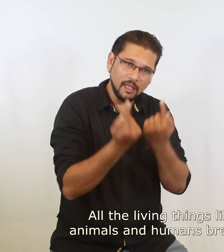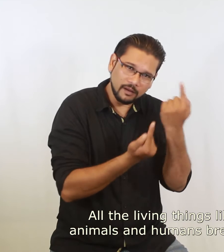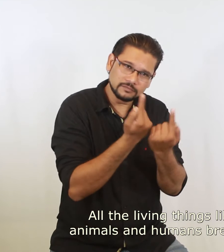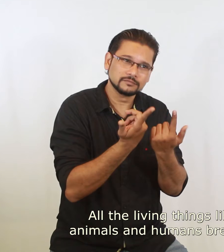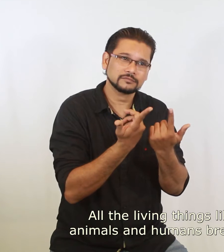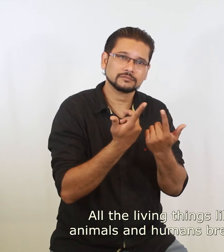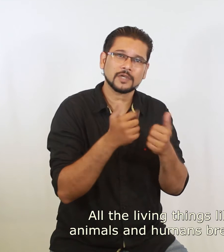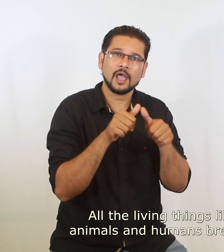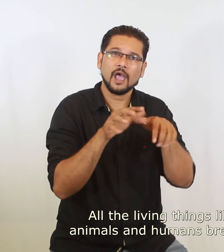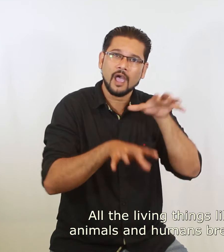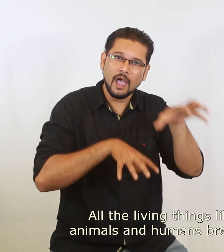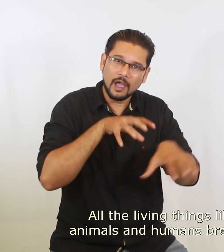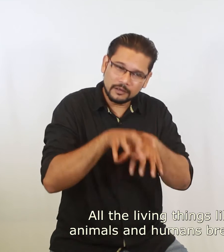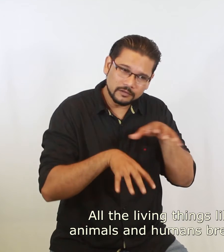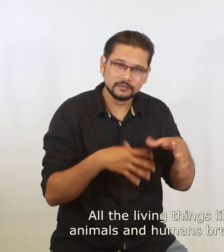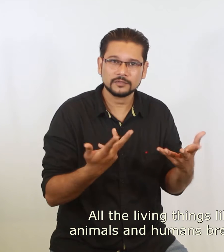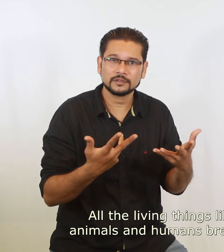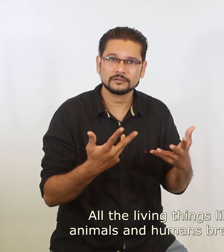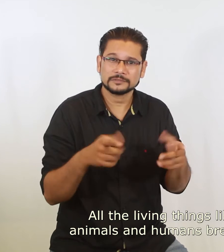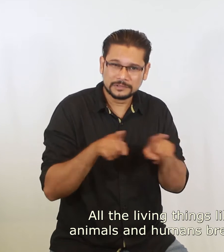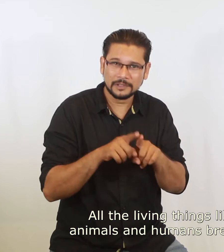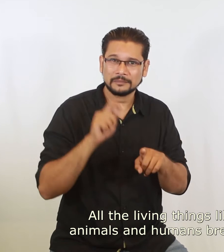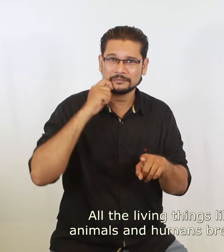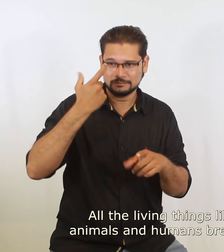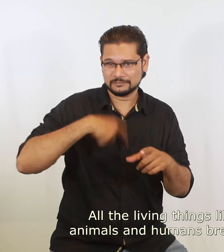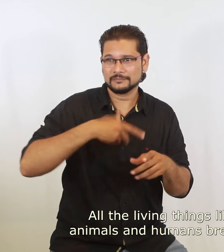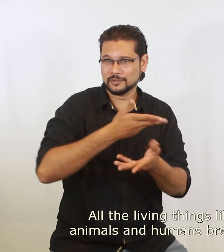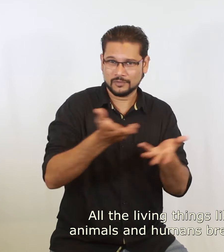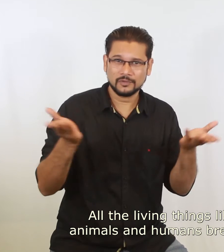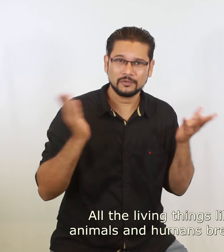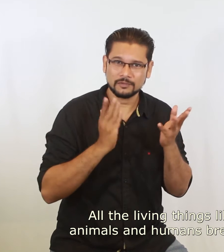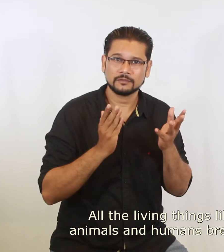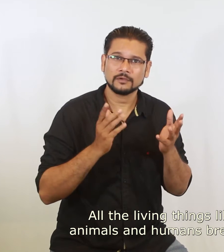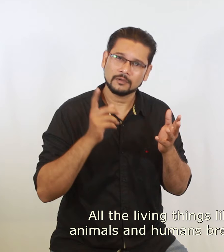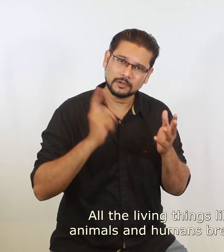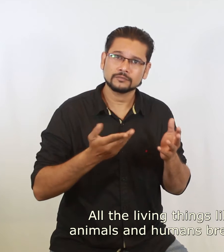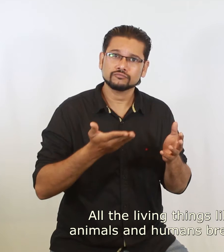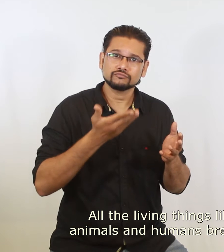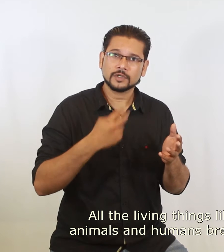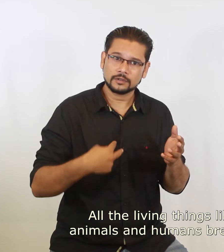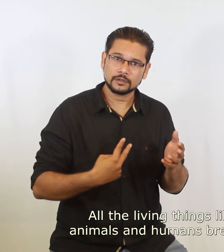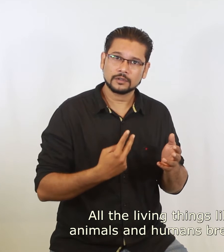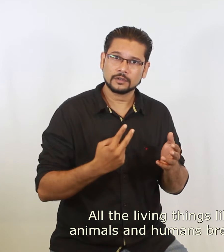All the living things, like plants, animals, and humans, breathe with air.